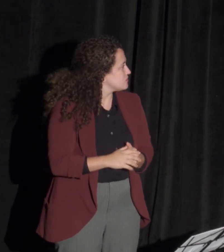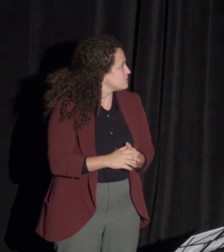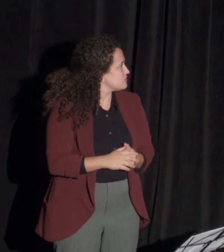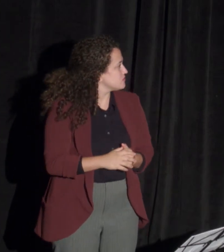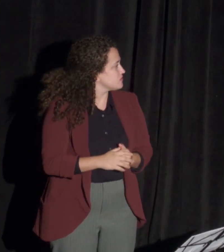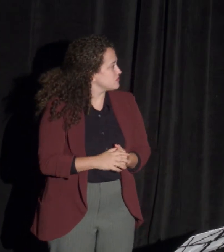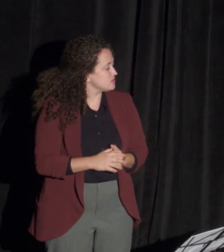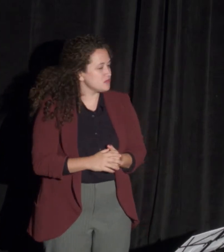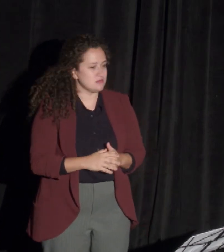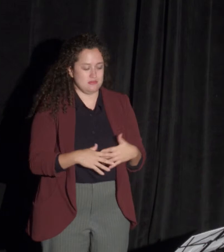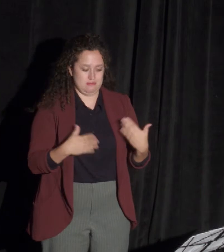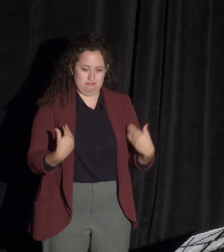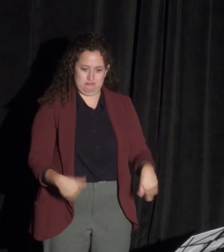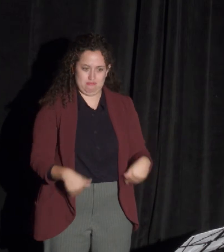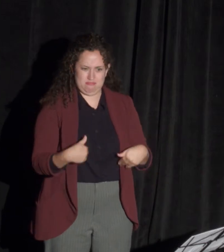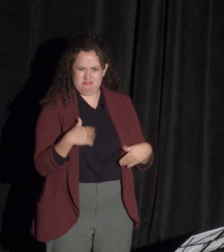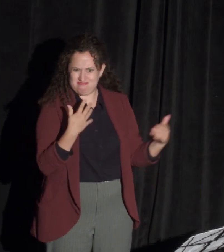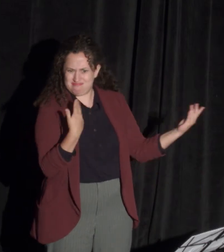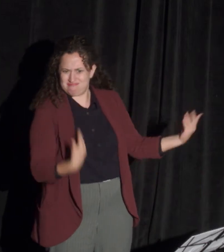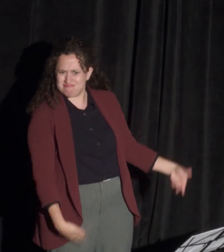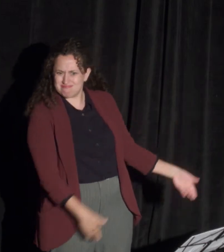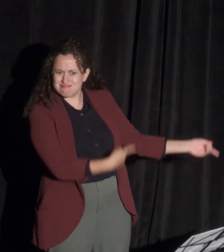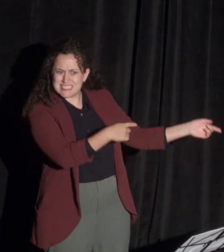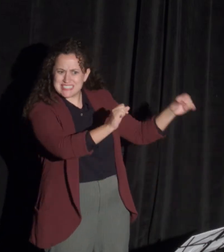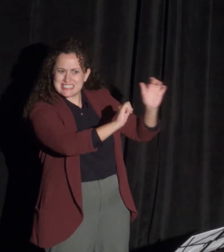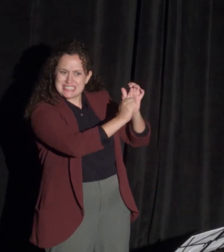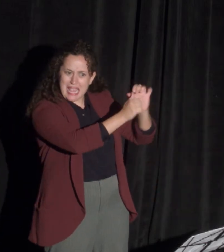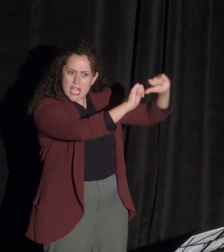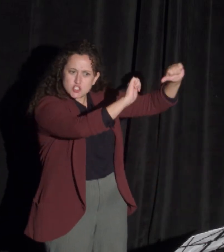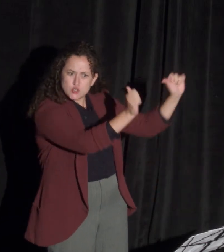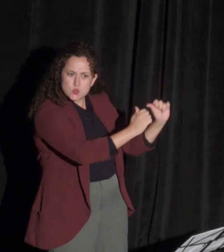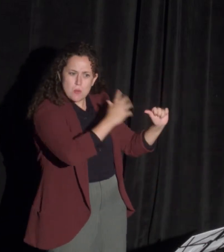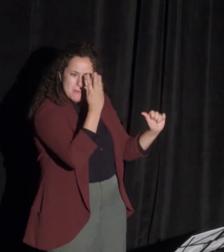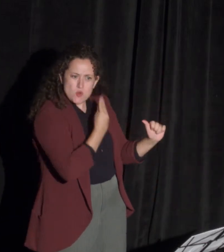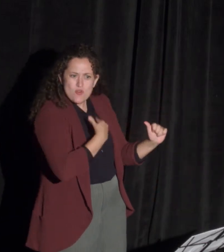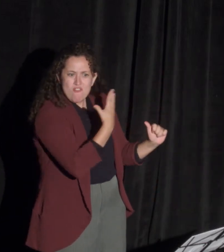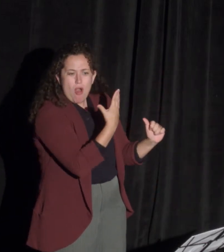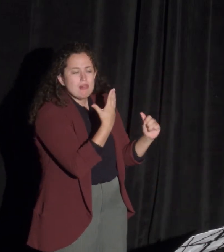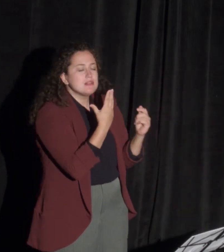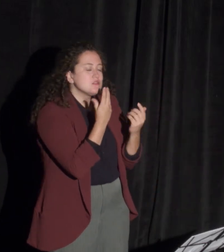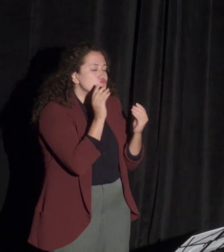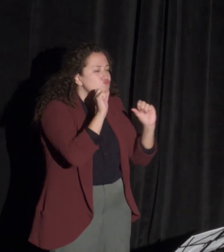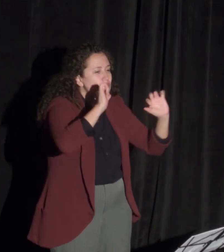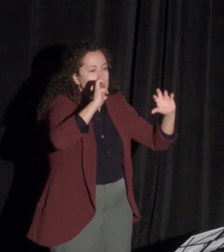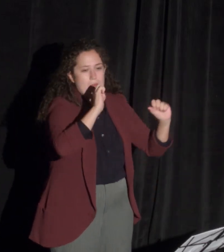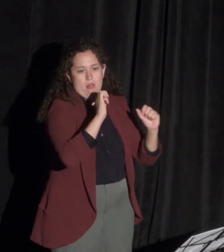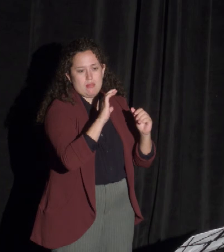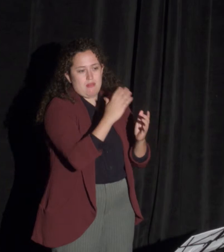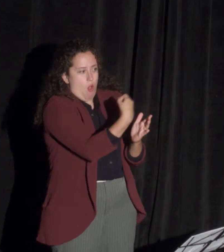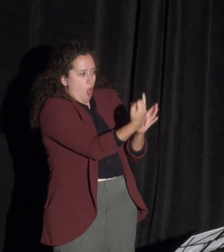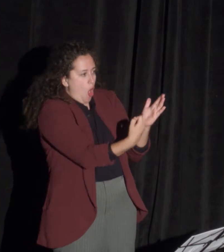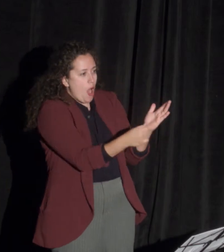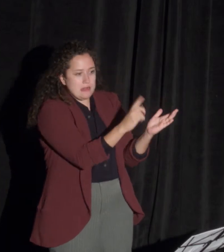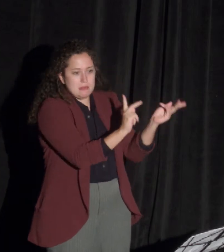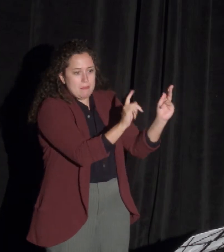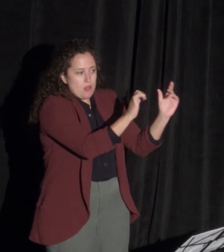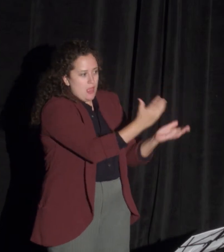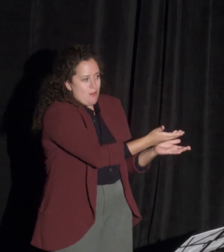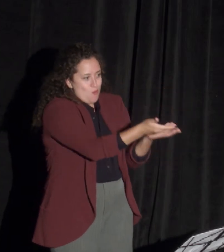Look how beautiful that statue is. What an incredible piece of art people will get to take home with their awards. It's so beautiful. Yeah, it's amazing. And we got to touch